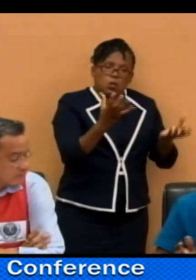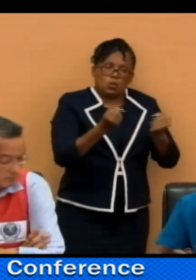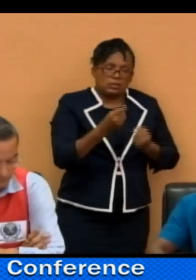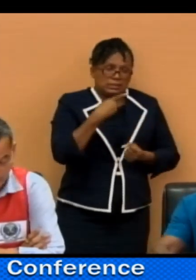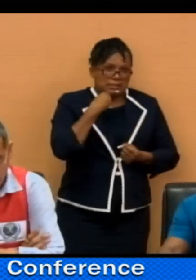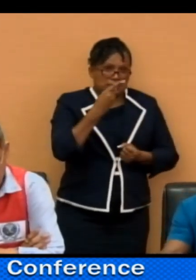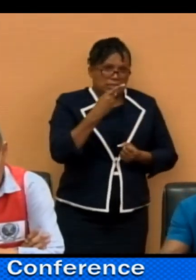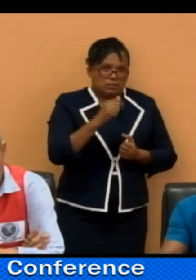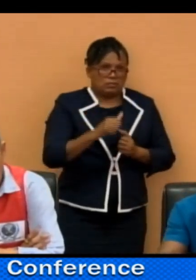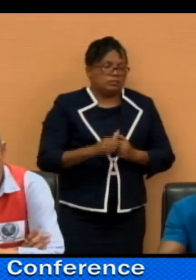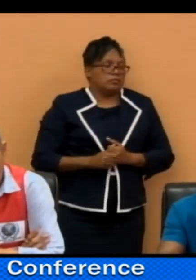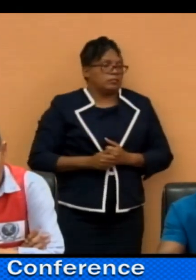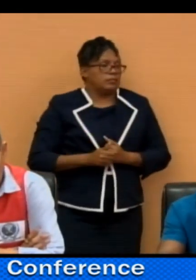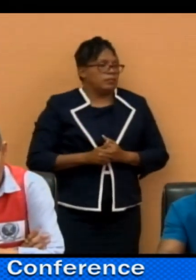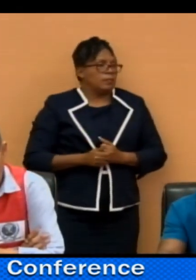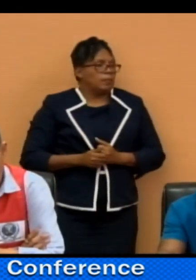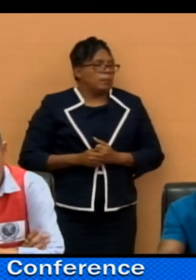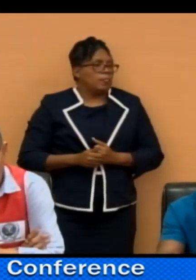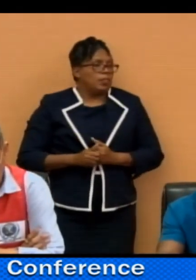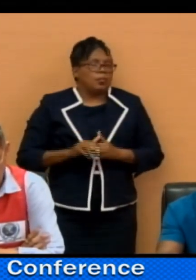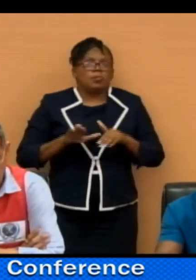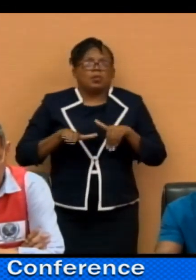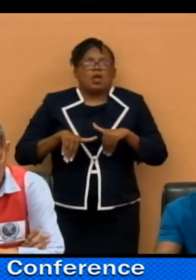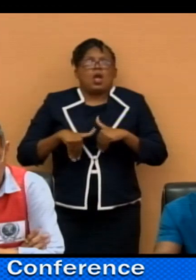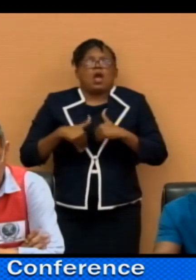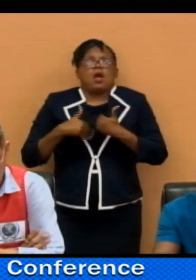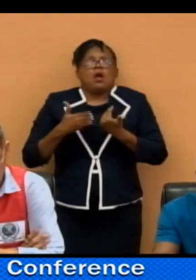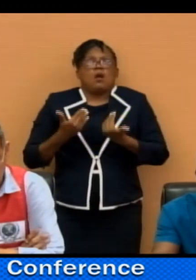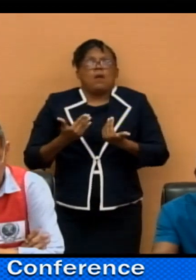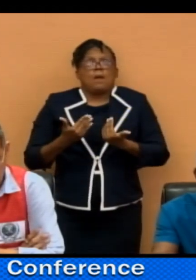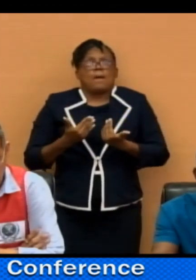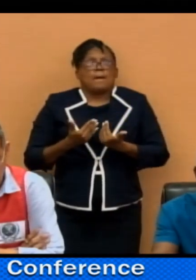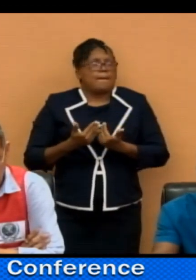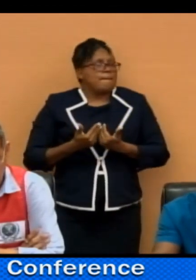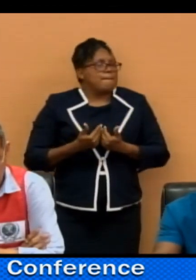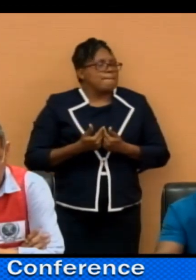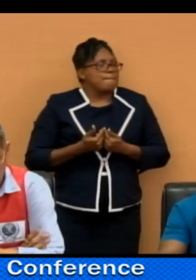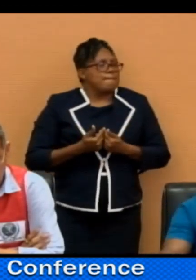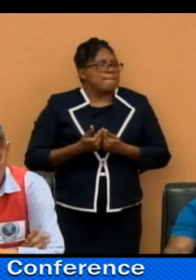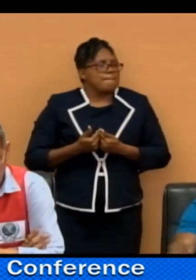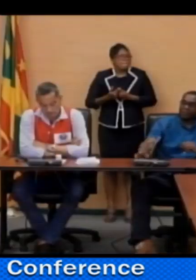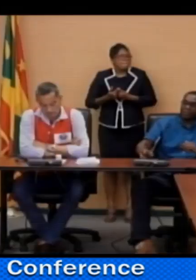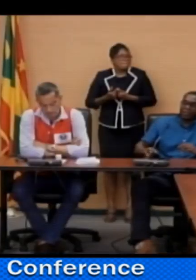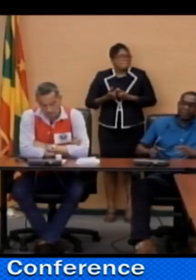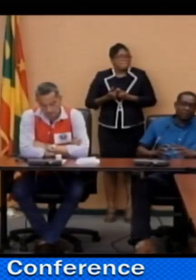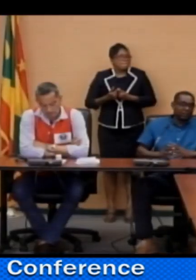going forward in terms of how we address those specific segments of the population.